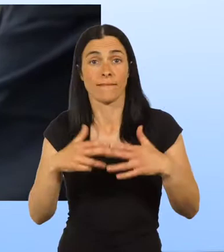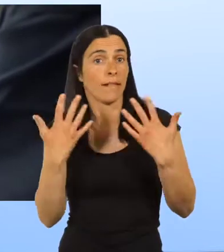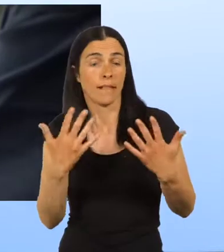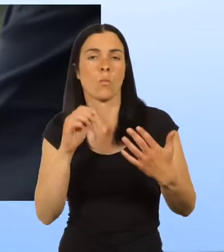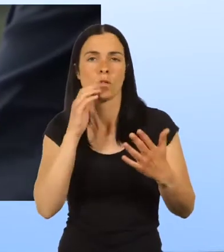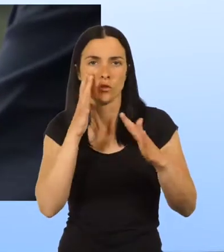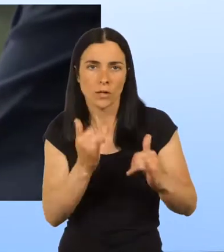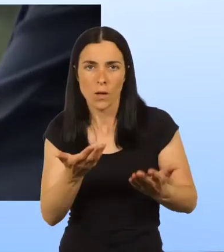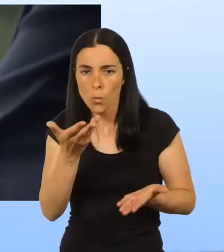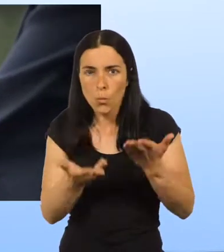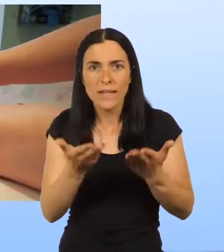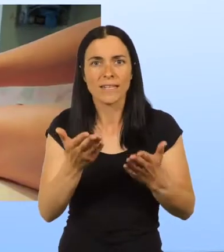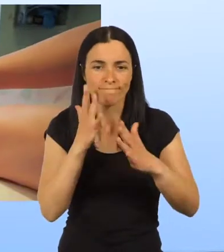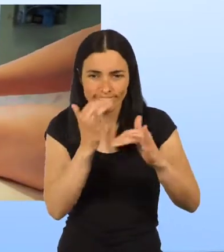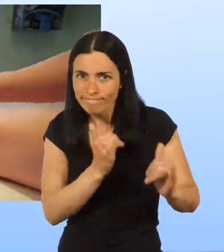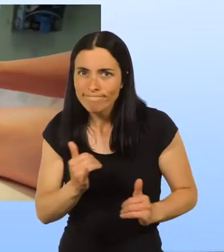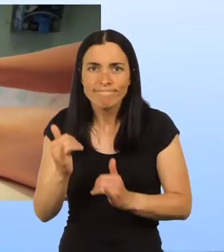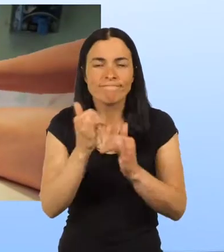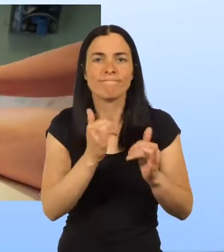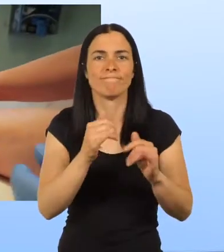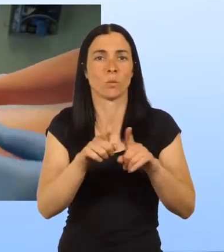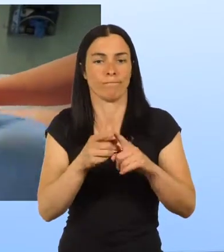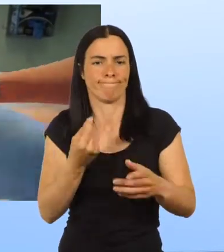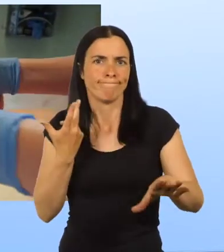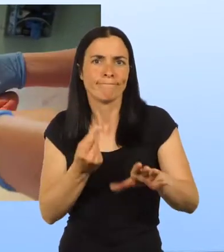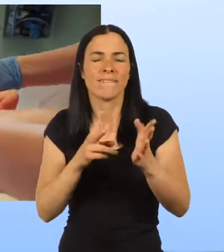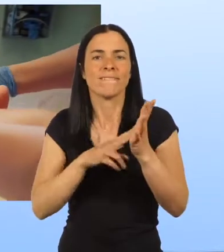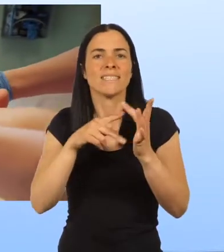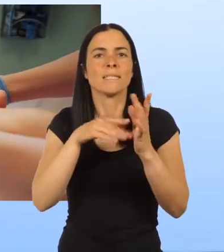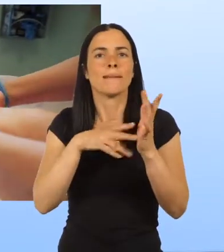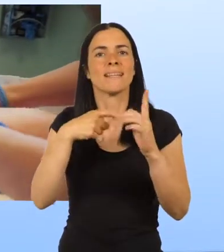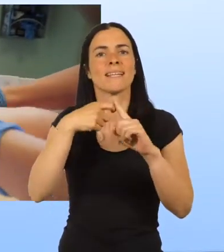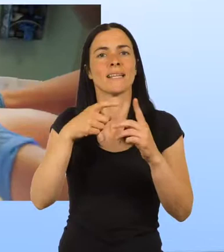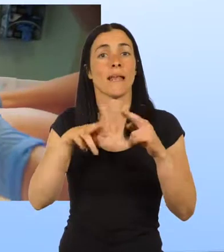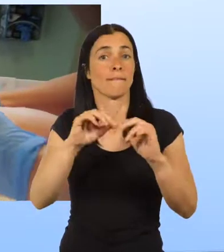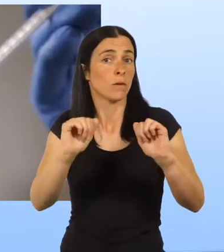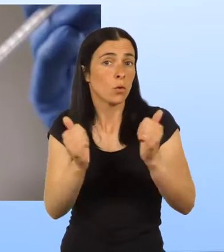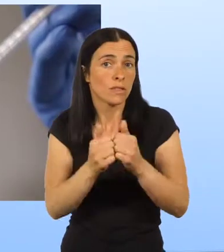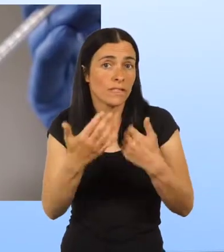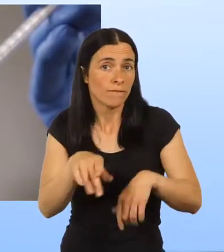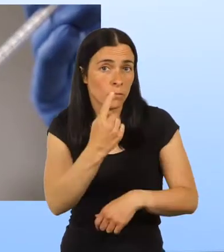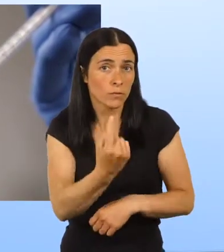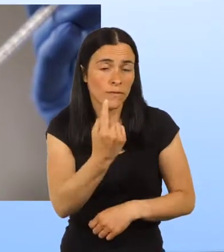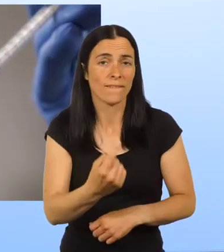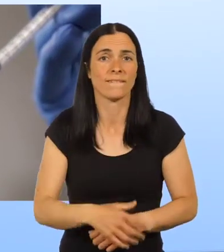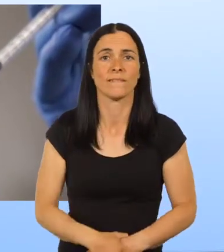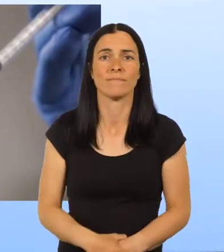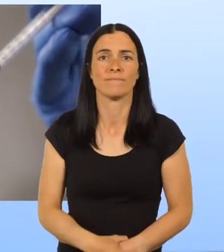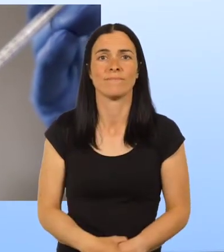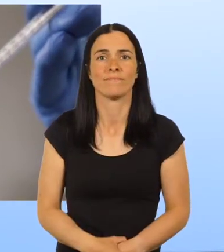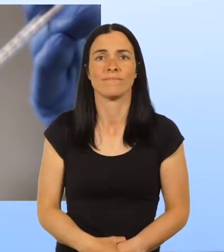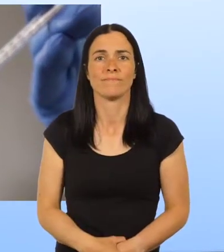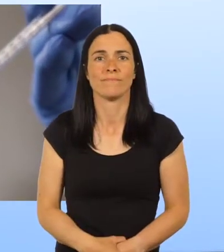If it hasn't been done in theatre, your baby will be weighed, have their first examination, and if you have given consent, they'll receive a vitamin